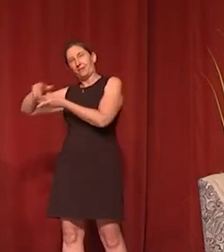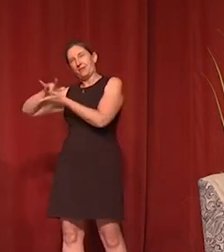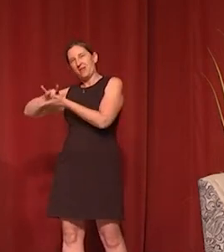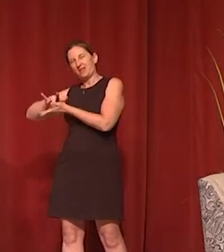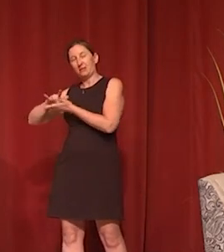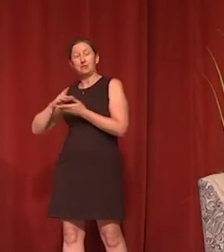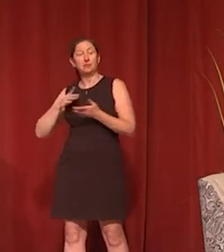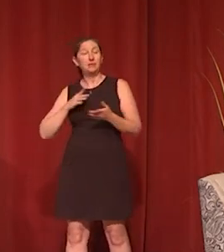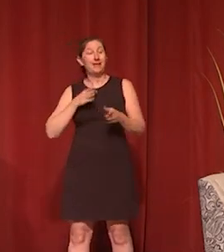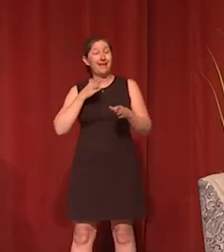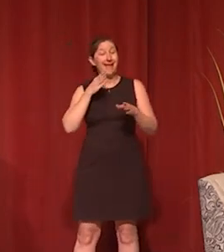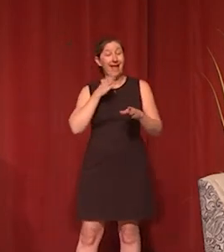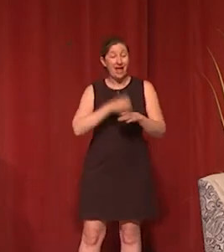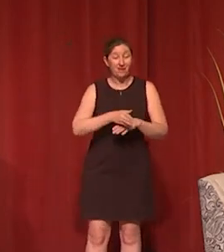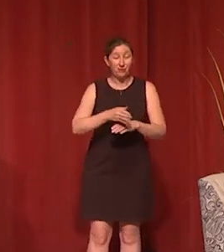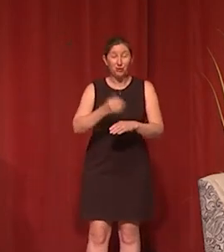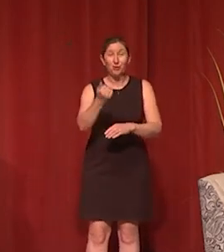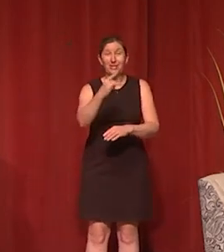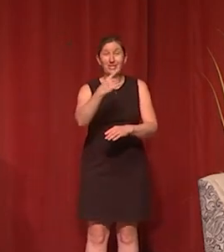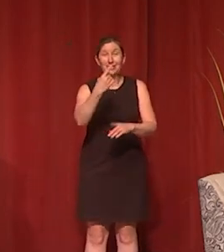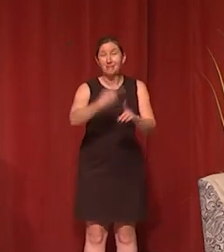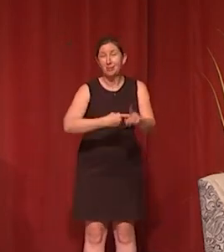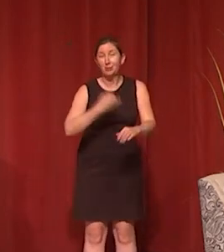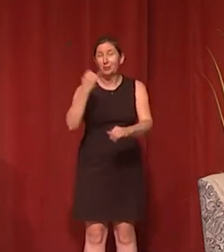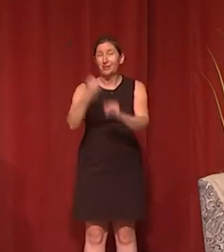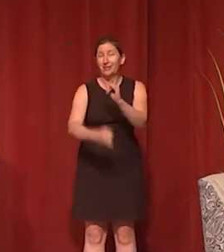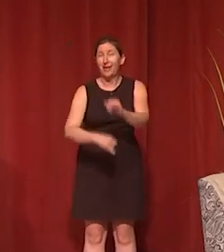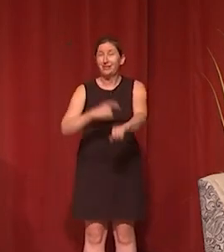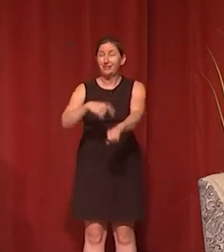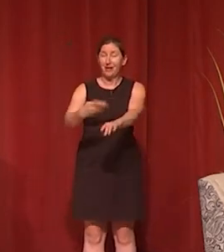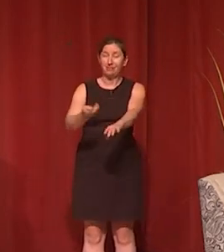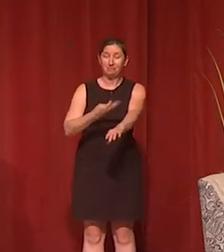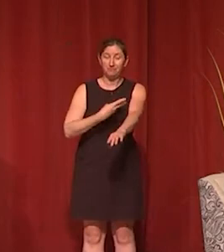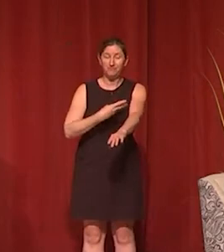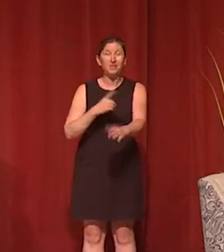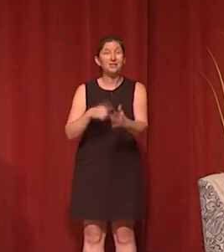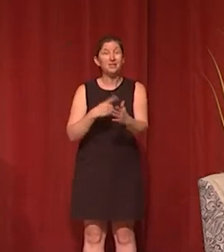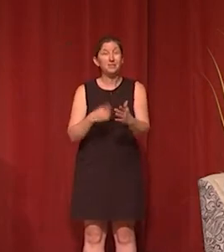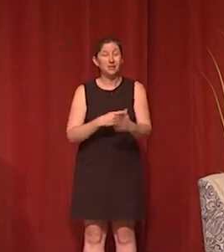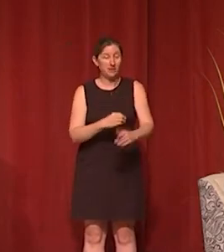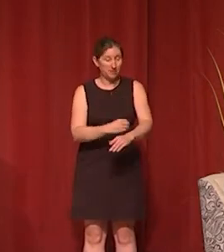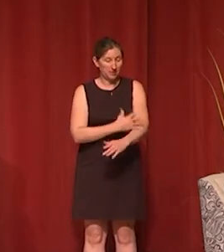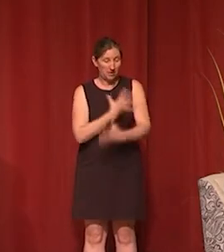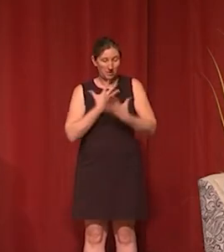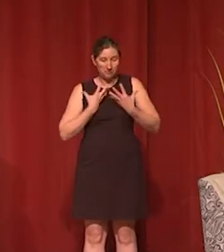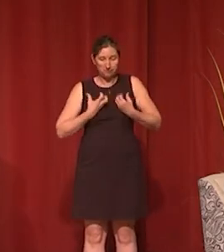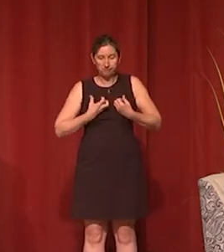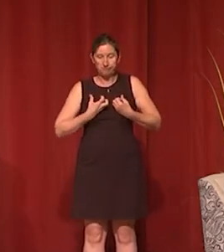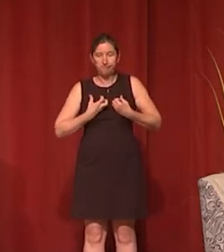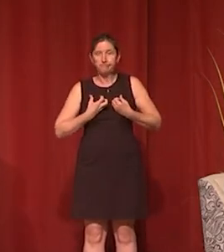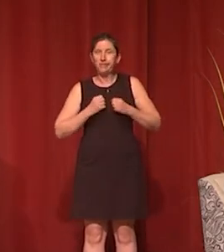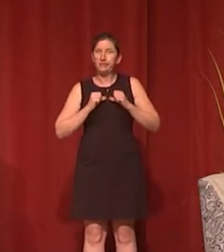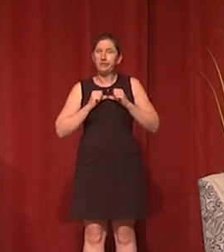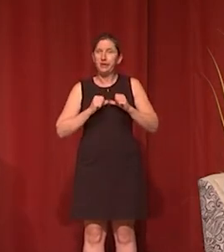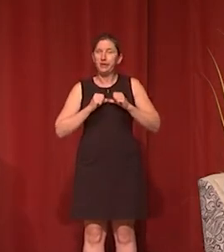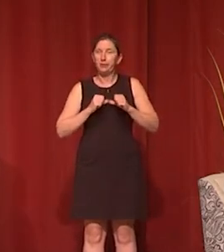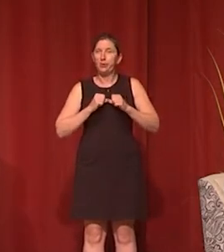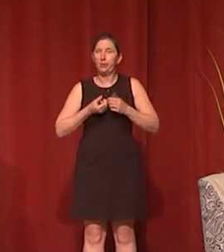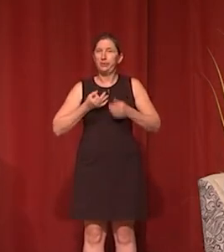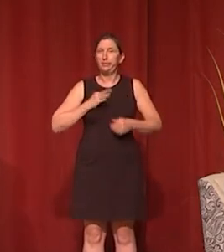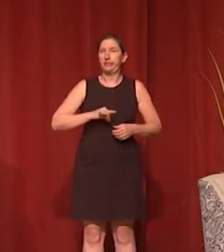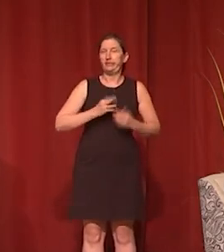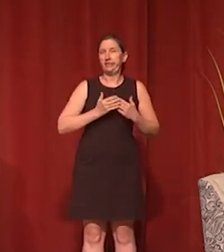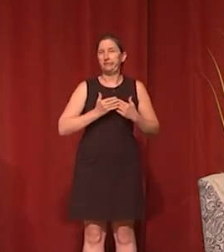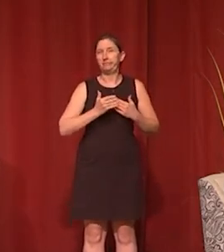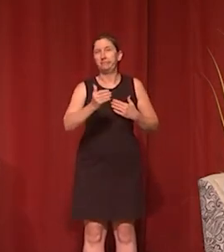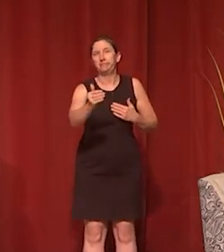sometimes prolonged effect on the reduction of the antibodies within your body from that treatment.